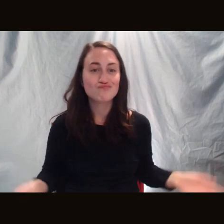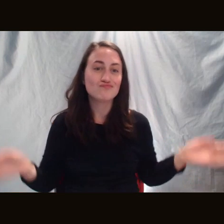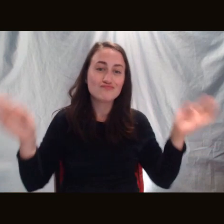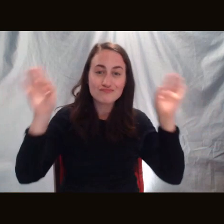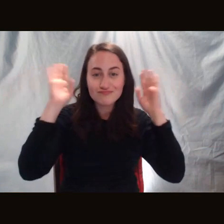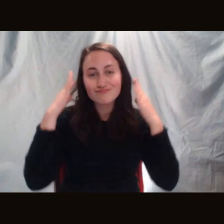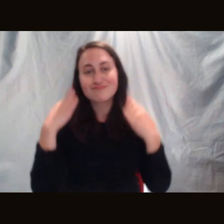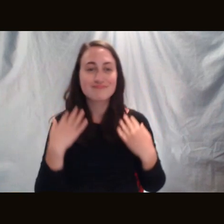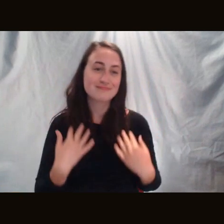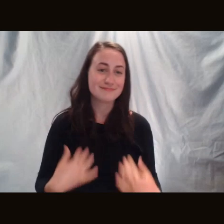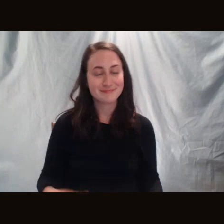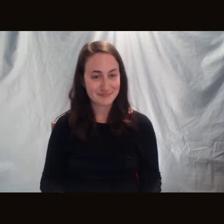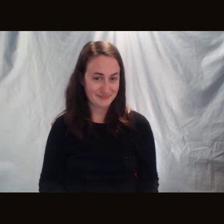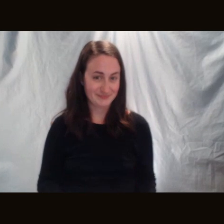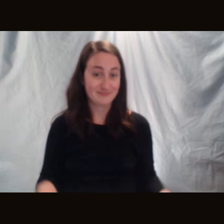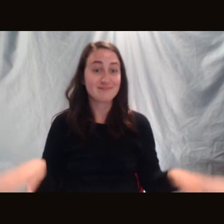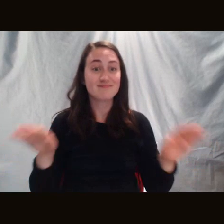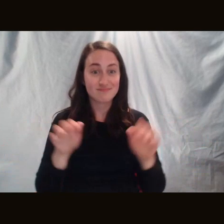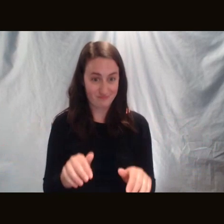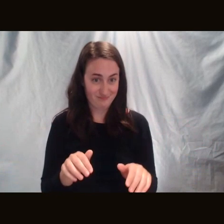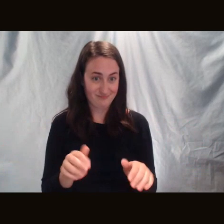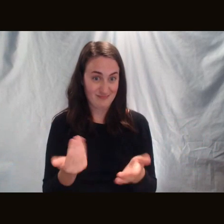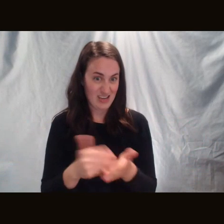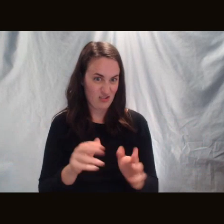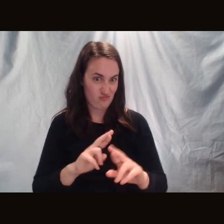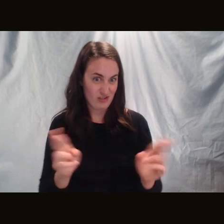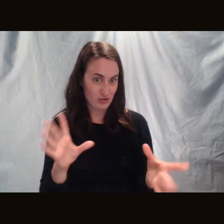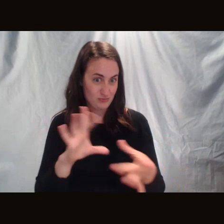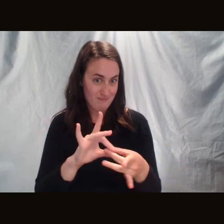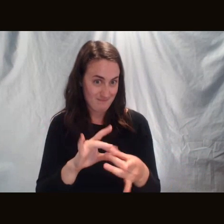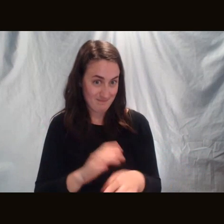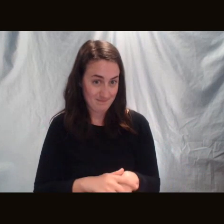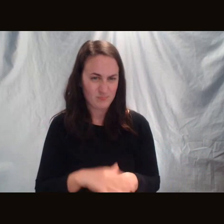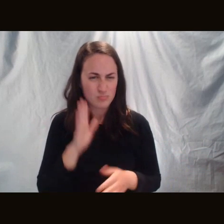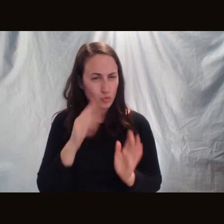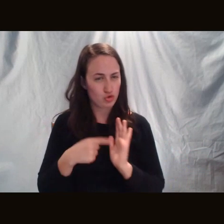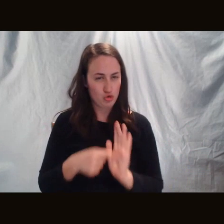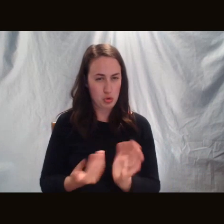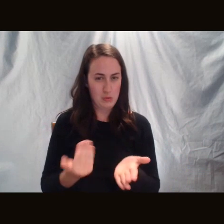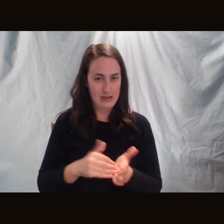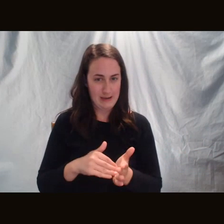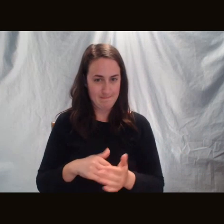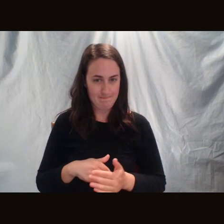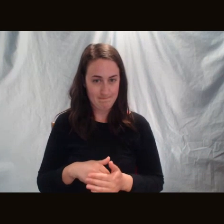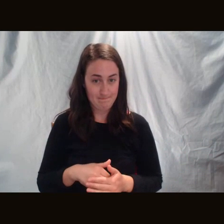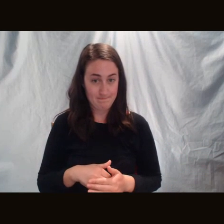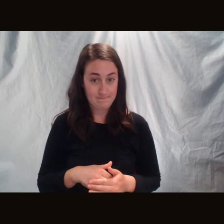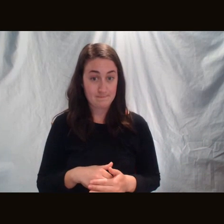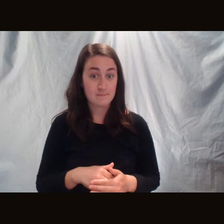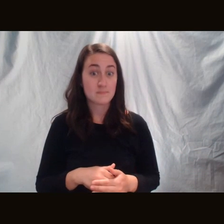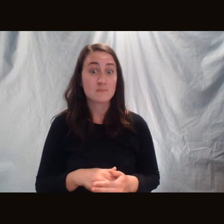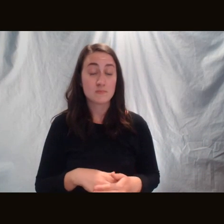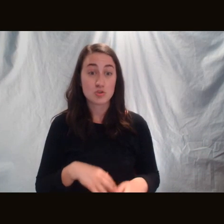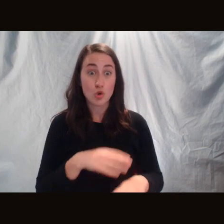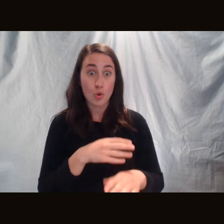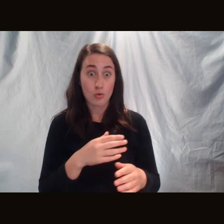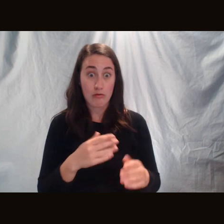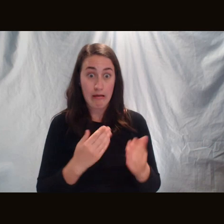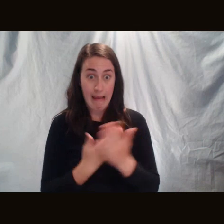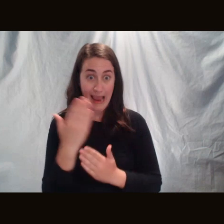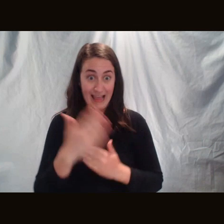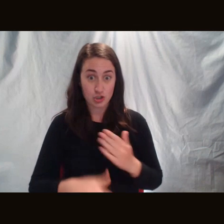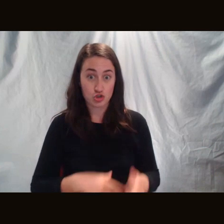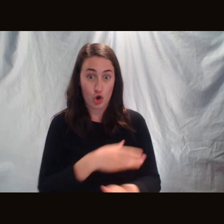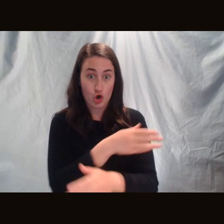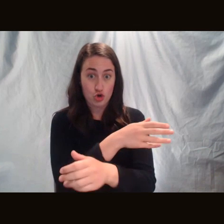up and then eventually back to neutral position. Let's go over that for a second. Right to right, left hand on top. We want to have the